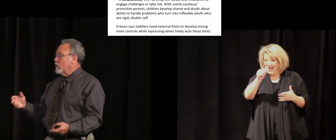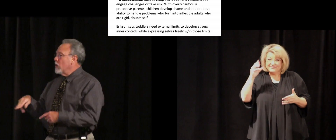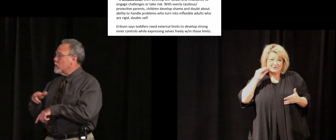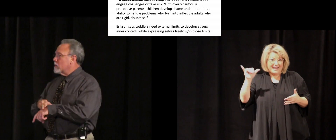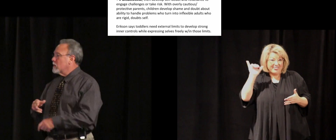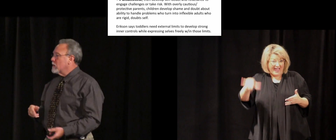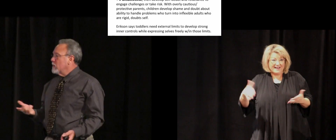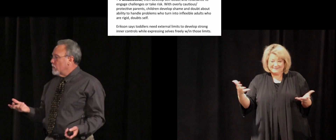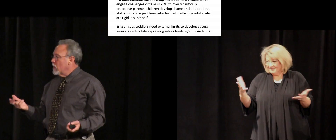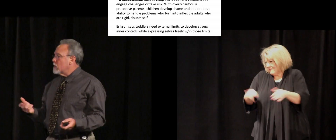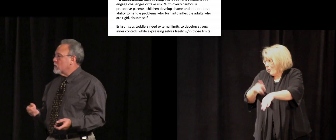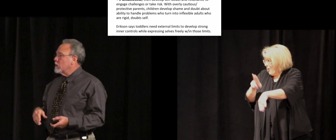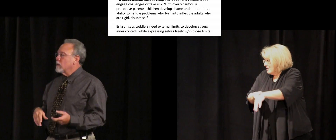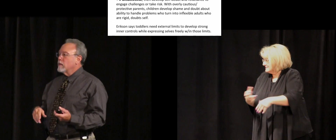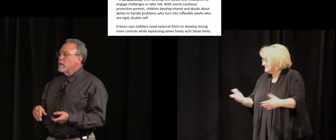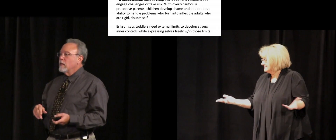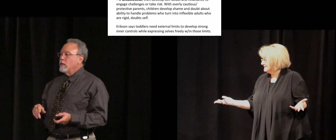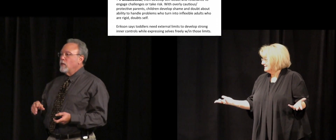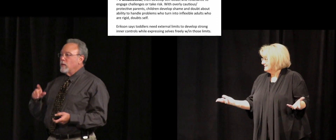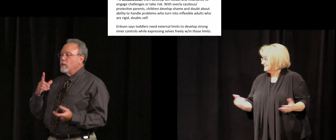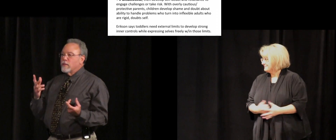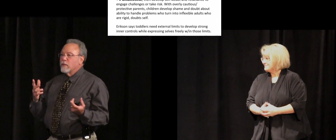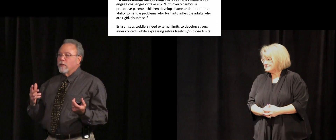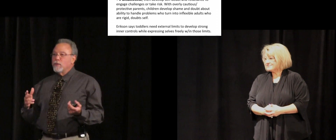reach self-created goals.